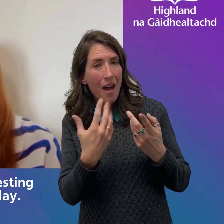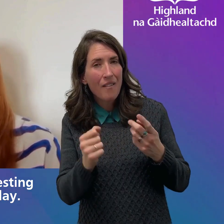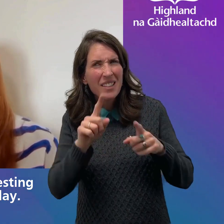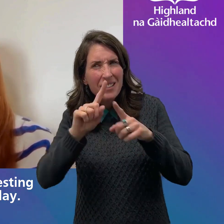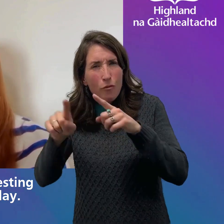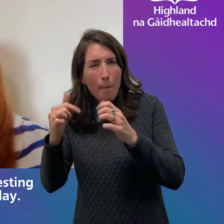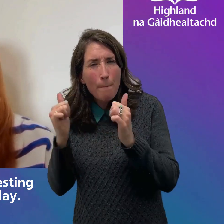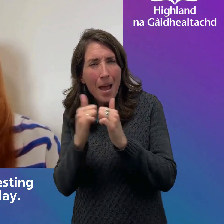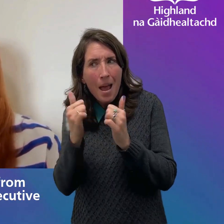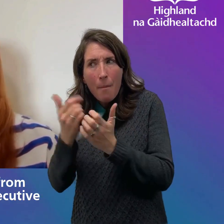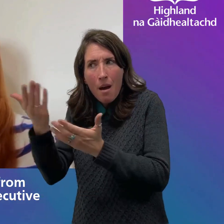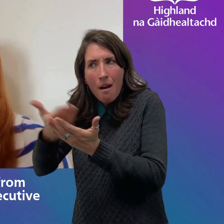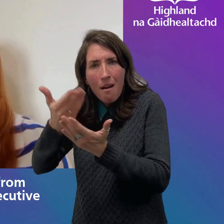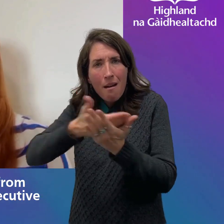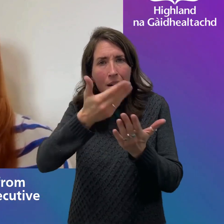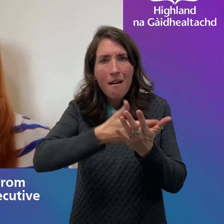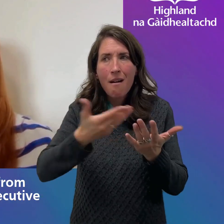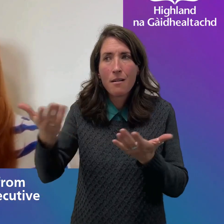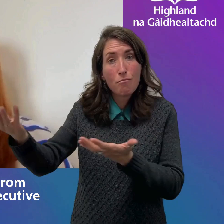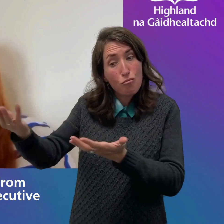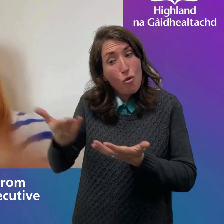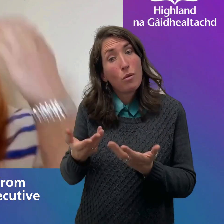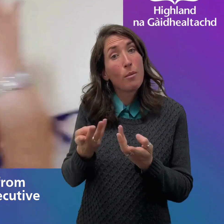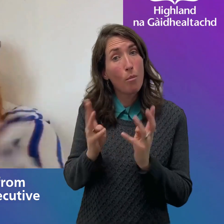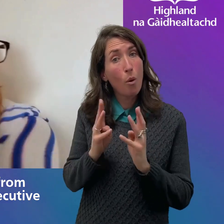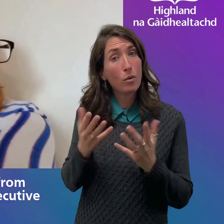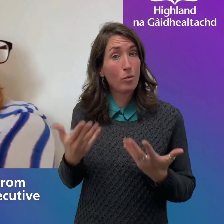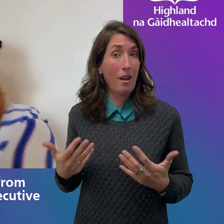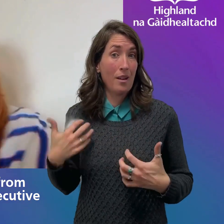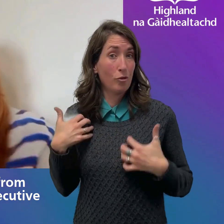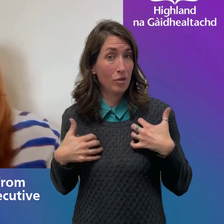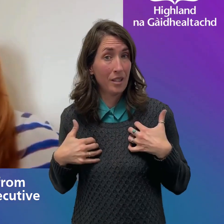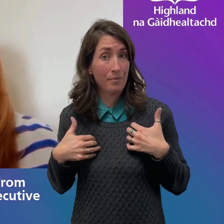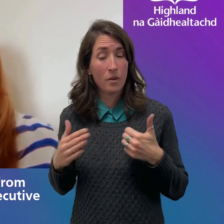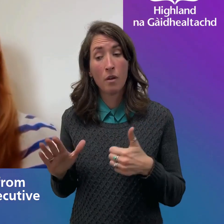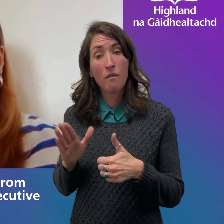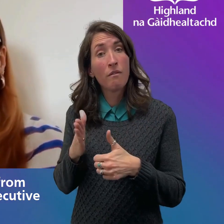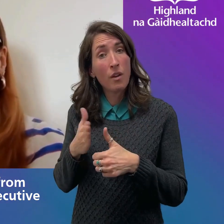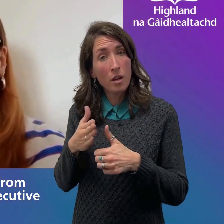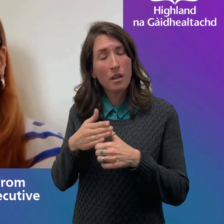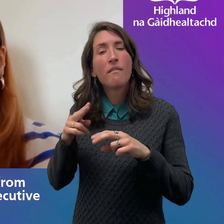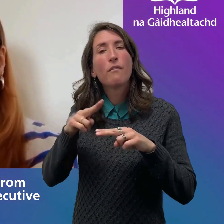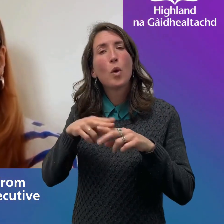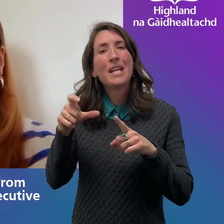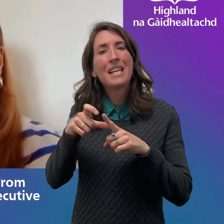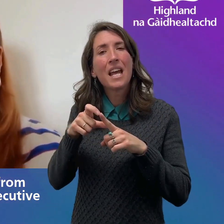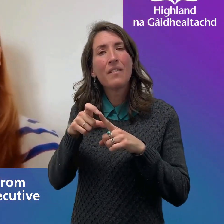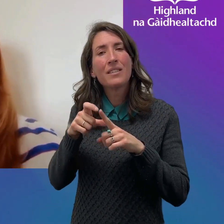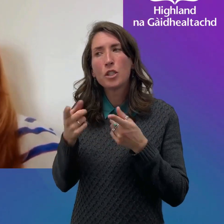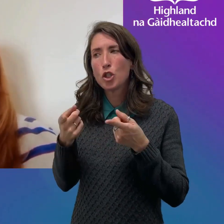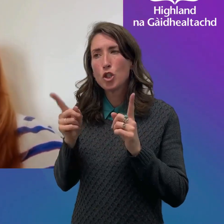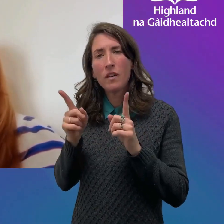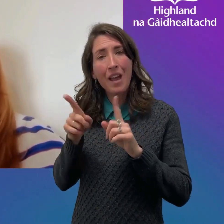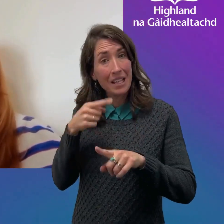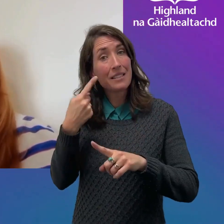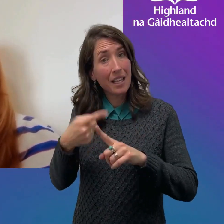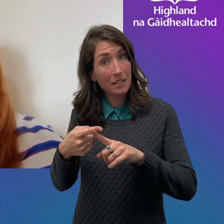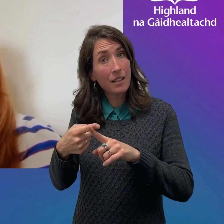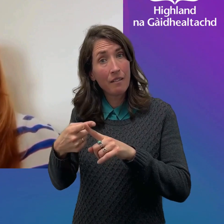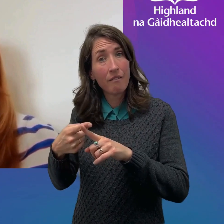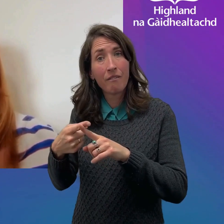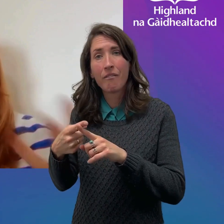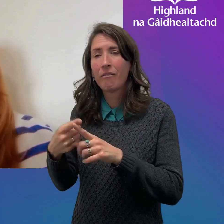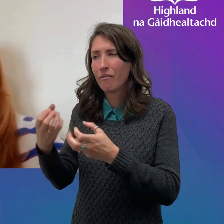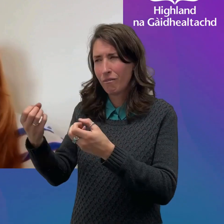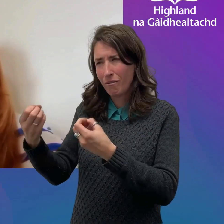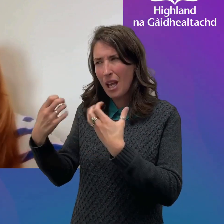board today. So first up we had an update from Fiona Davis who's our chief executive and she touched on